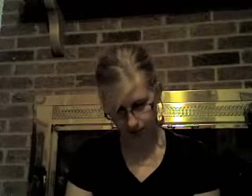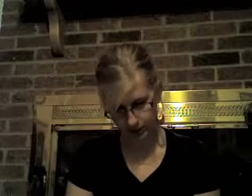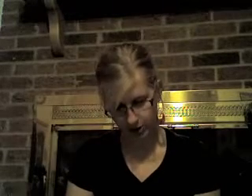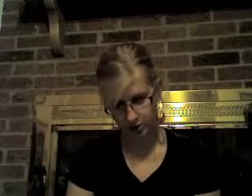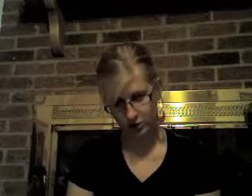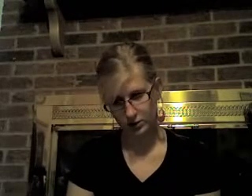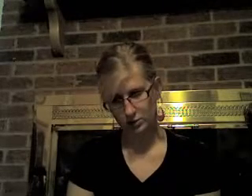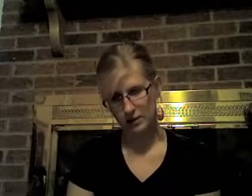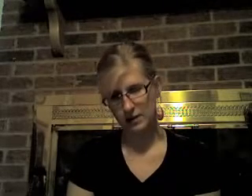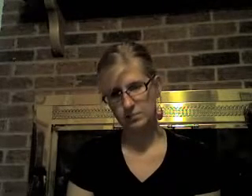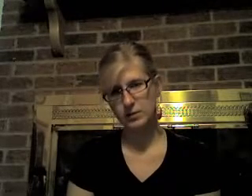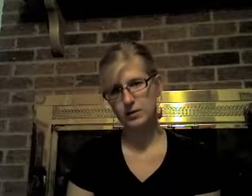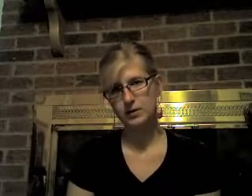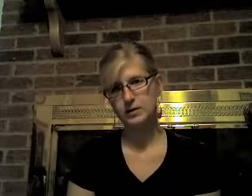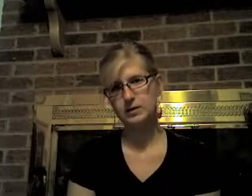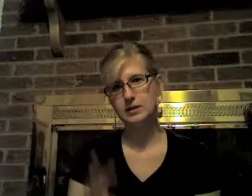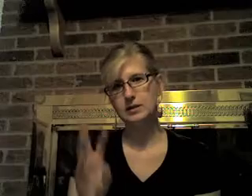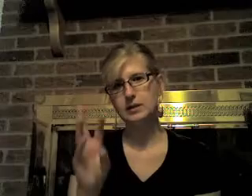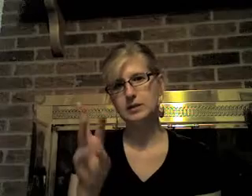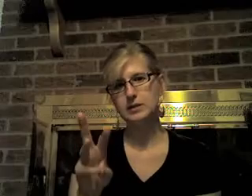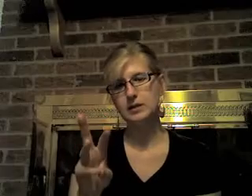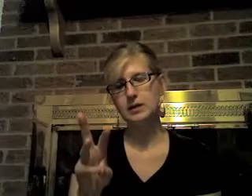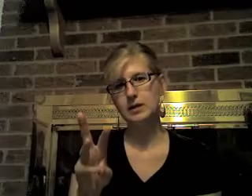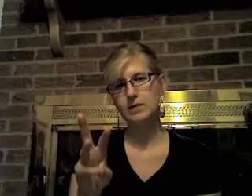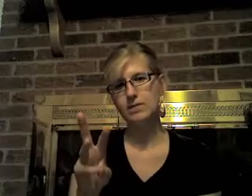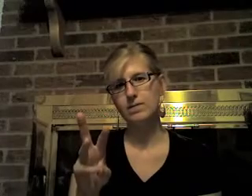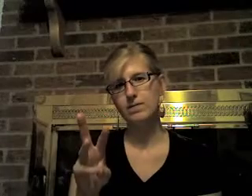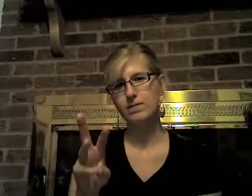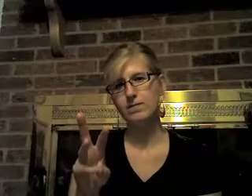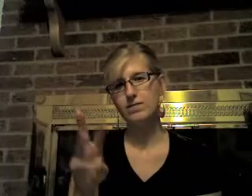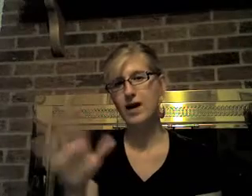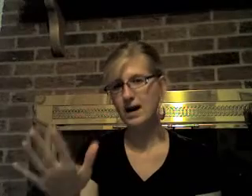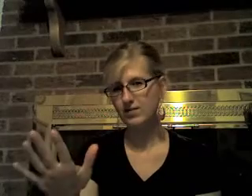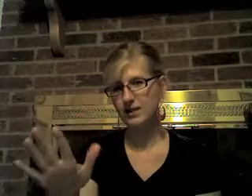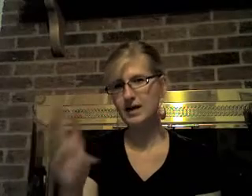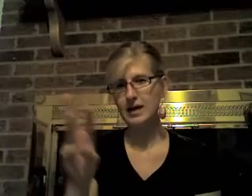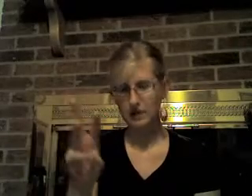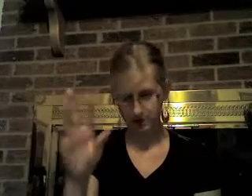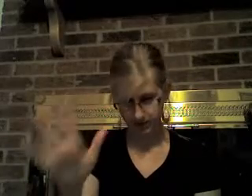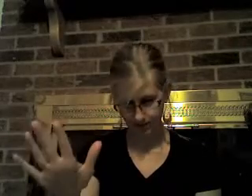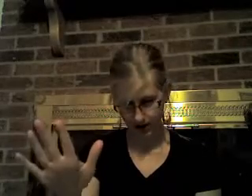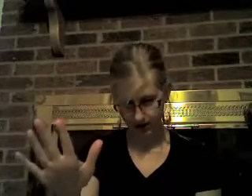which is going to be number 65, I think.